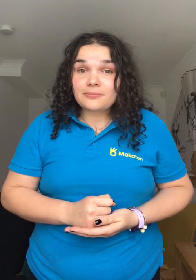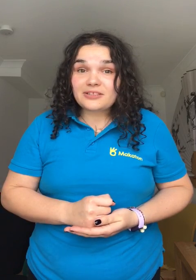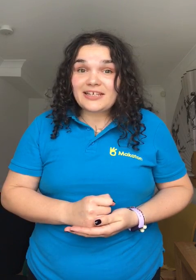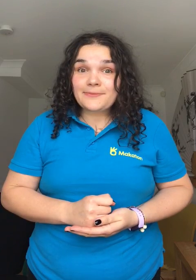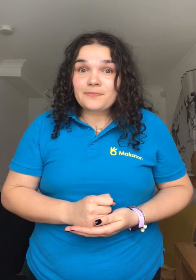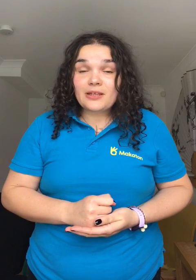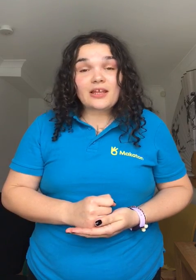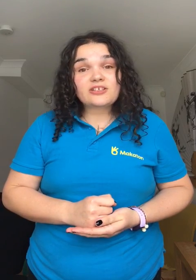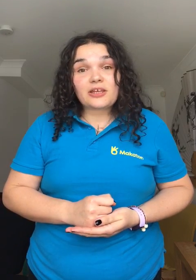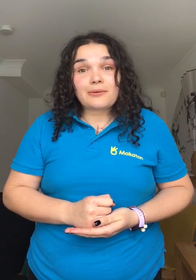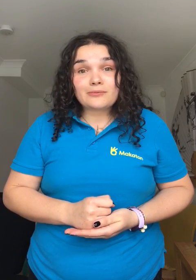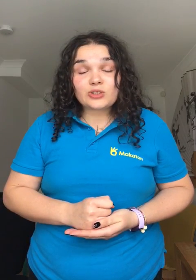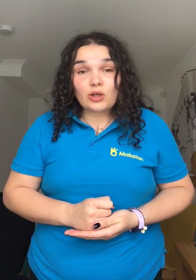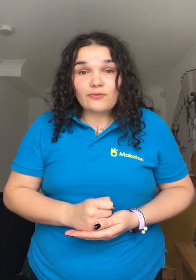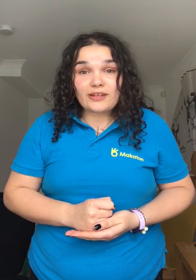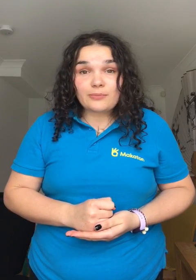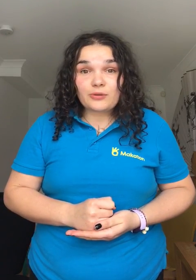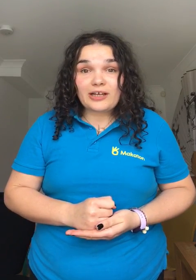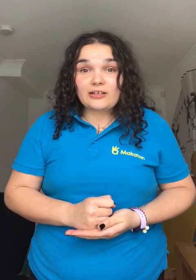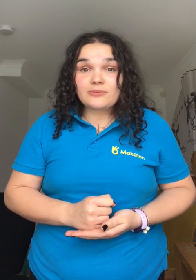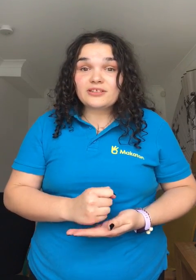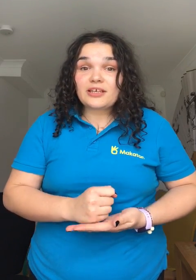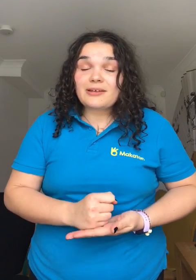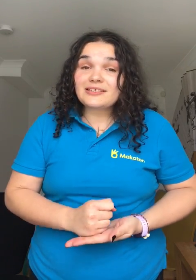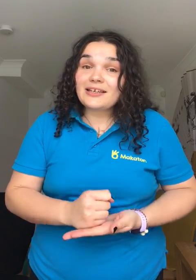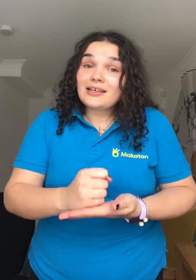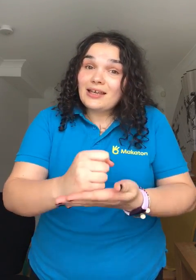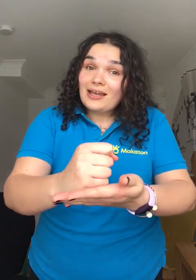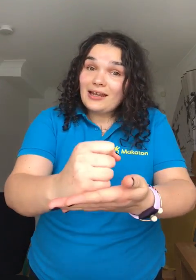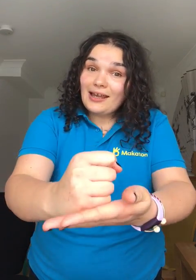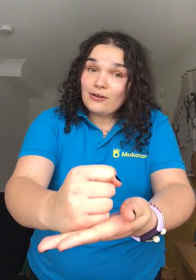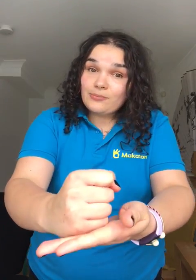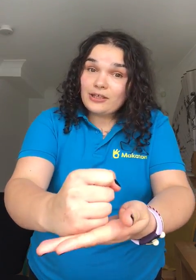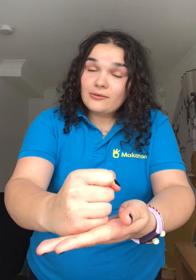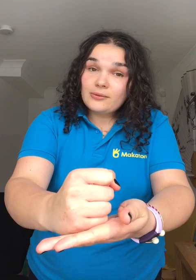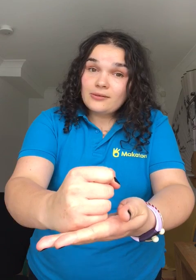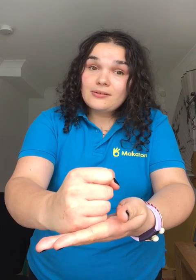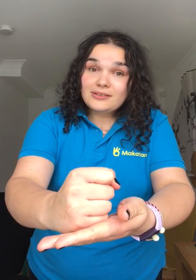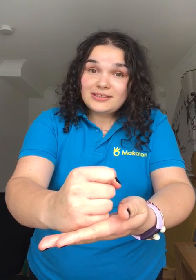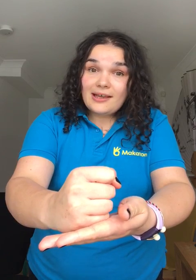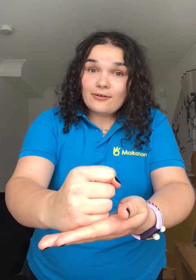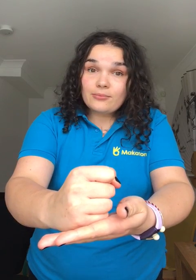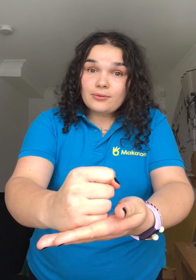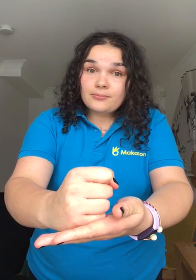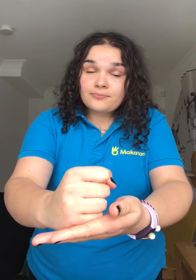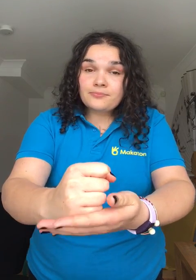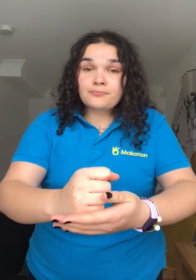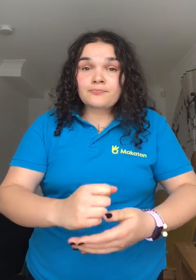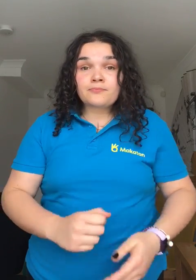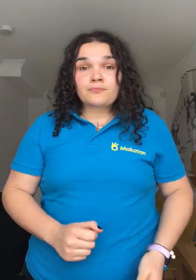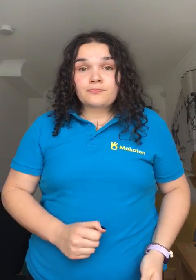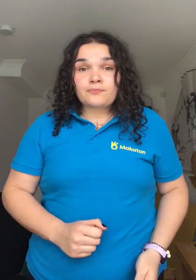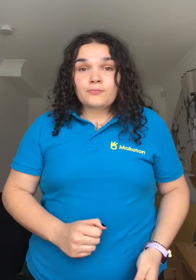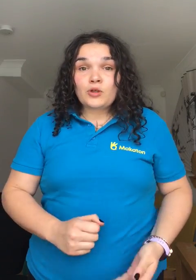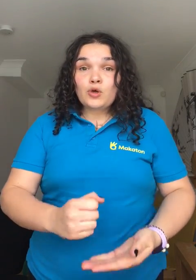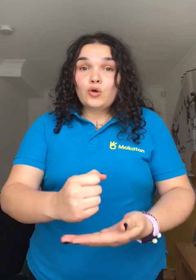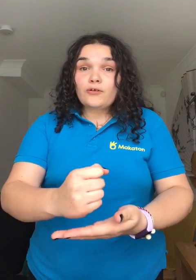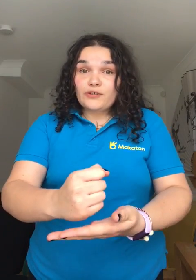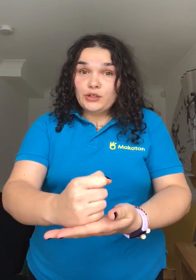somebody, so you may want to offer them your help. So you may say, can I help you? To help. Or if you